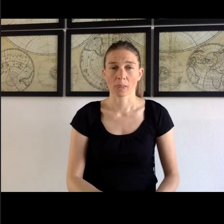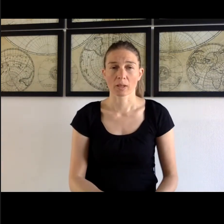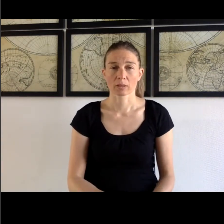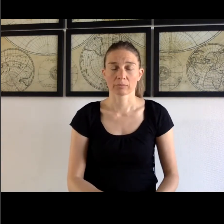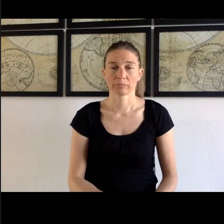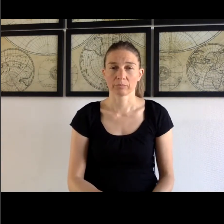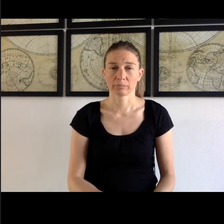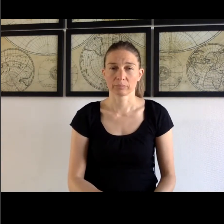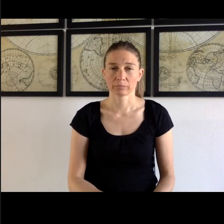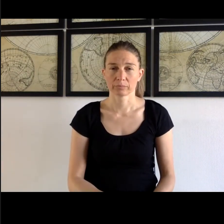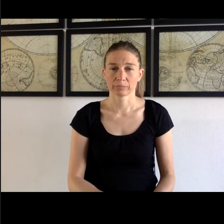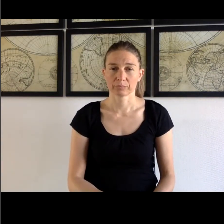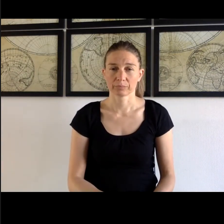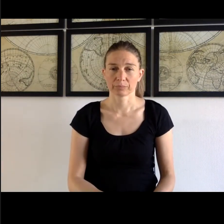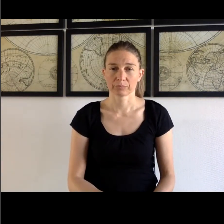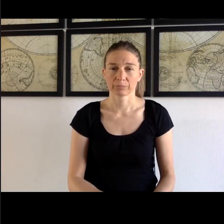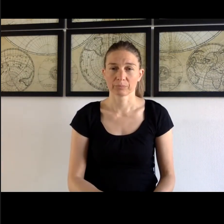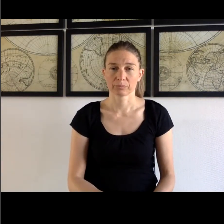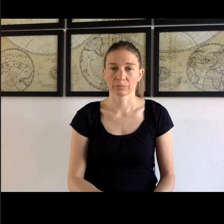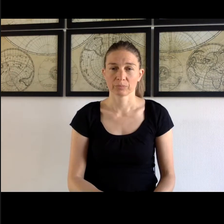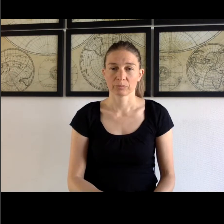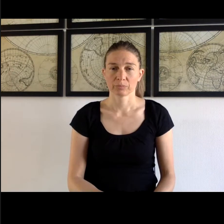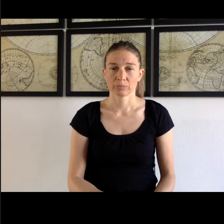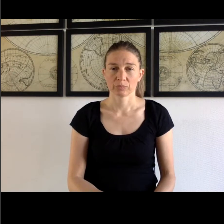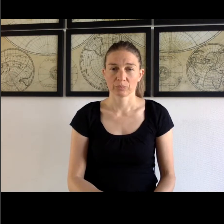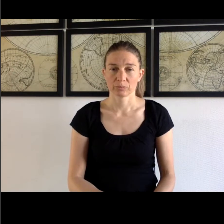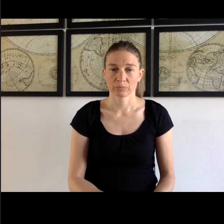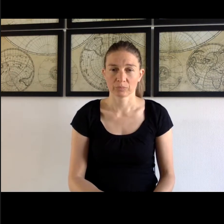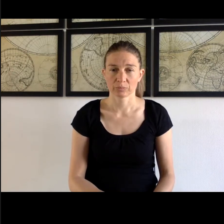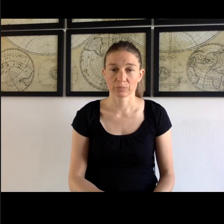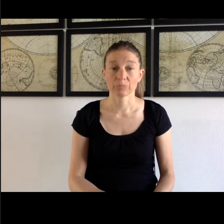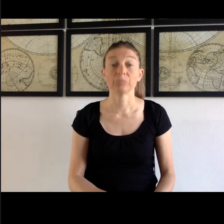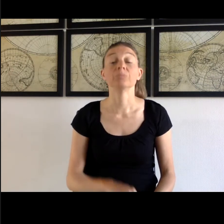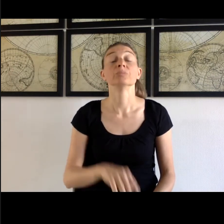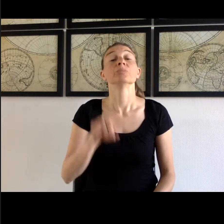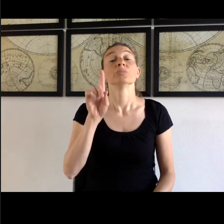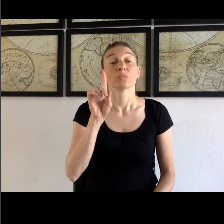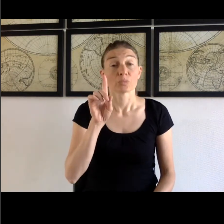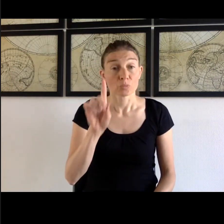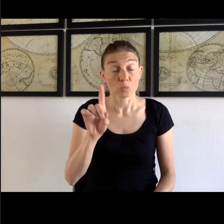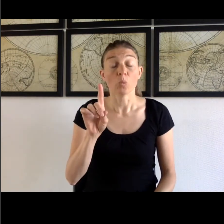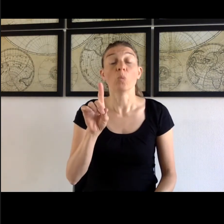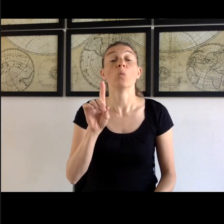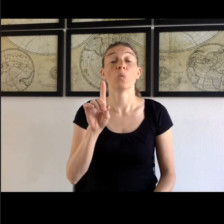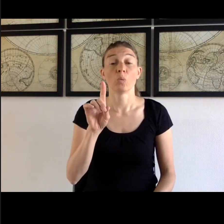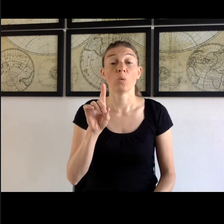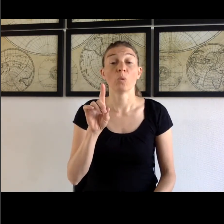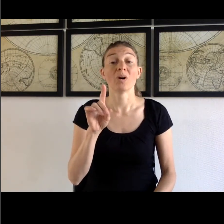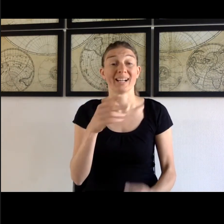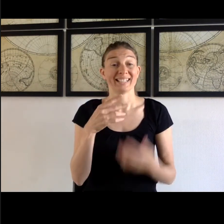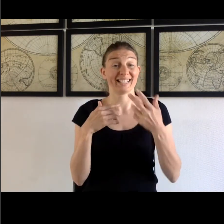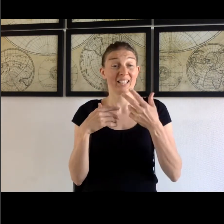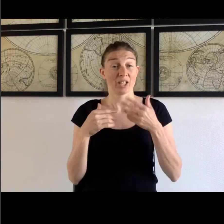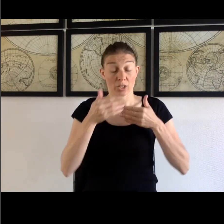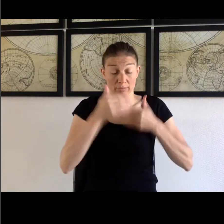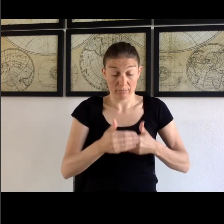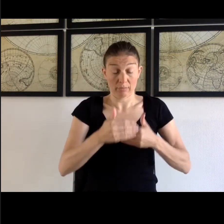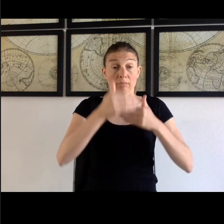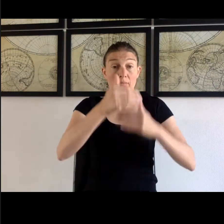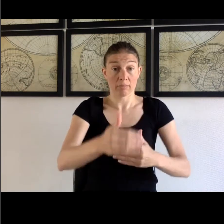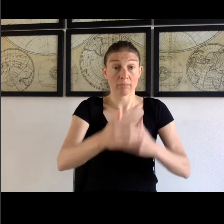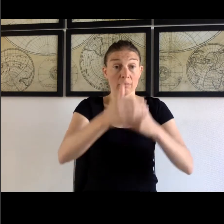of eligibility and the determination that has these 3 steps, we have to remember